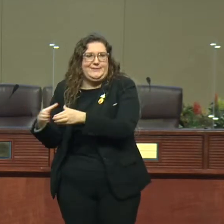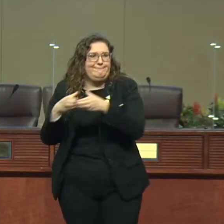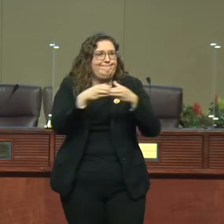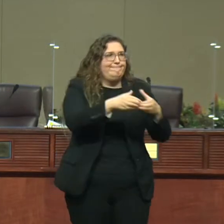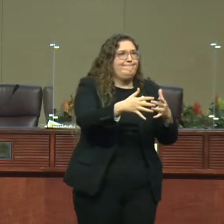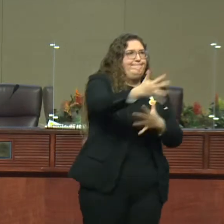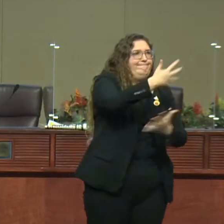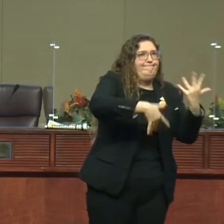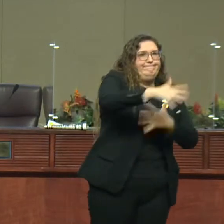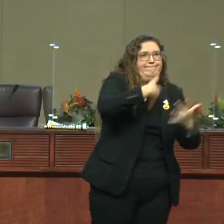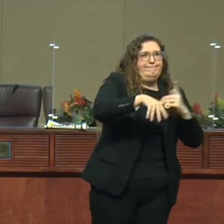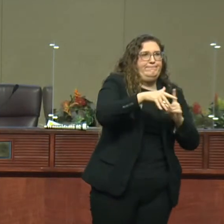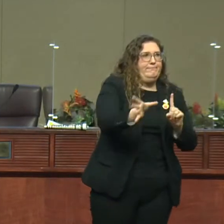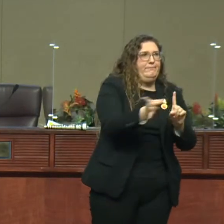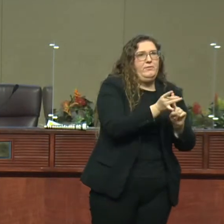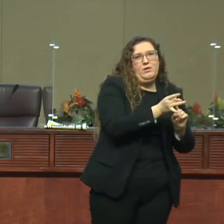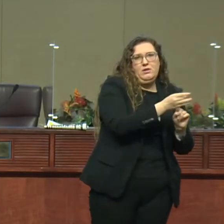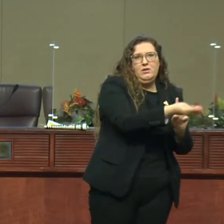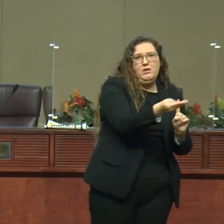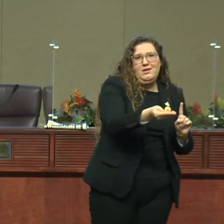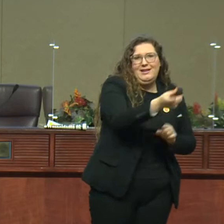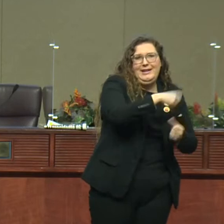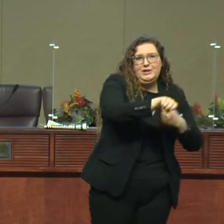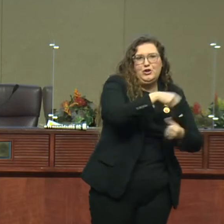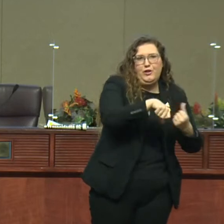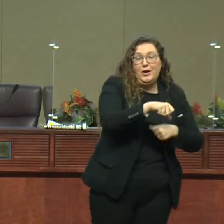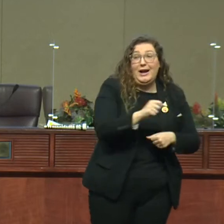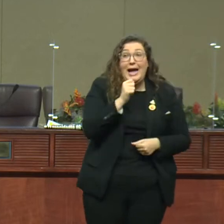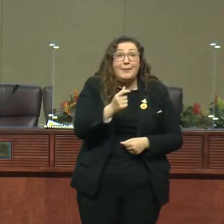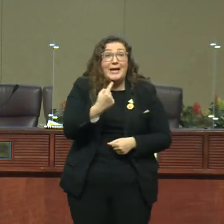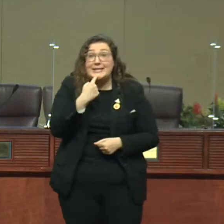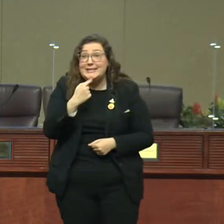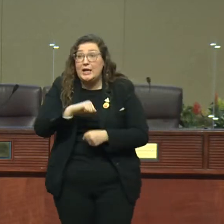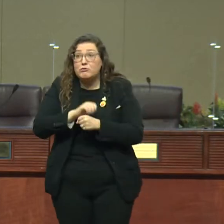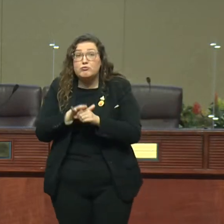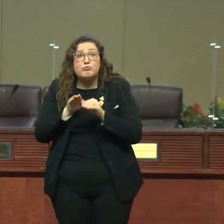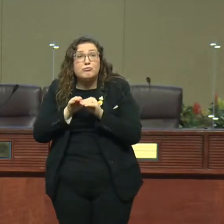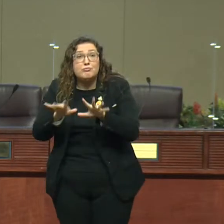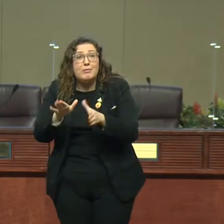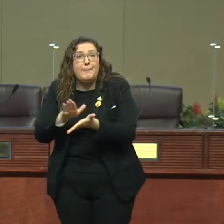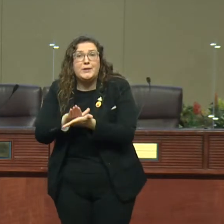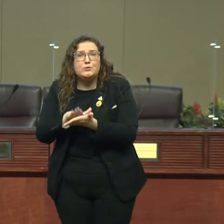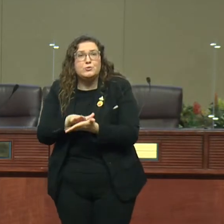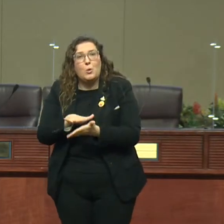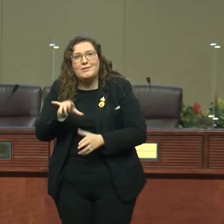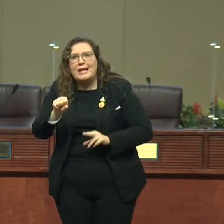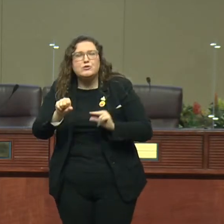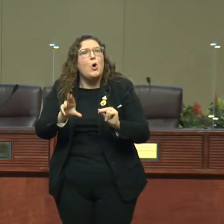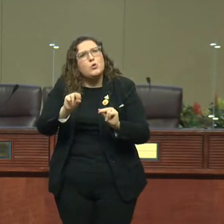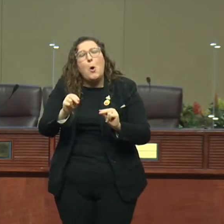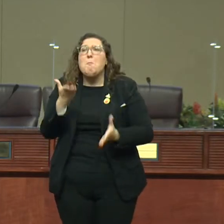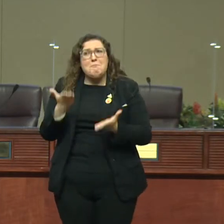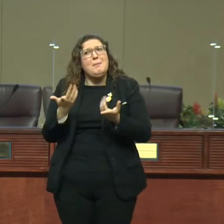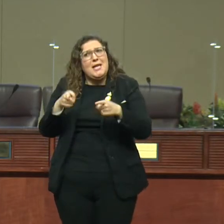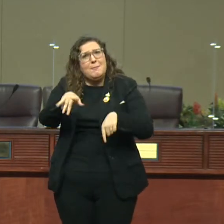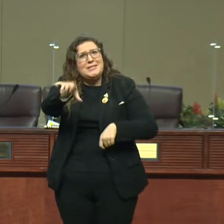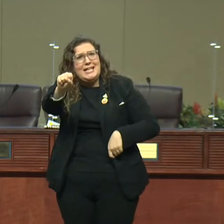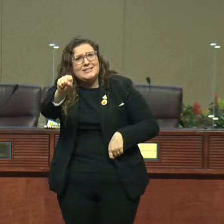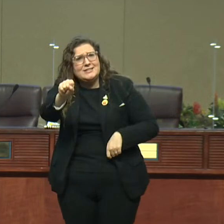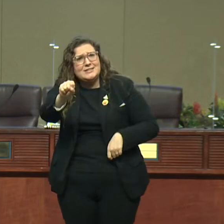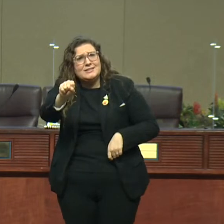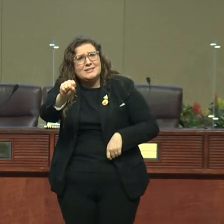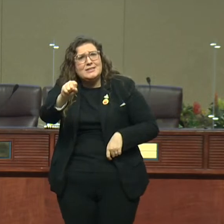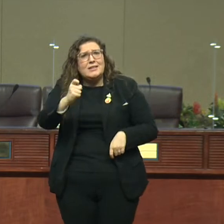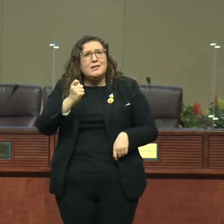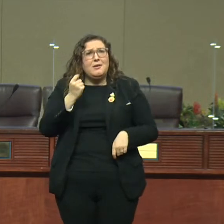may have not happened in the schools or yes or no. I'm pretty sure it may have happened, but in those cases, we have been with